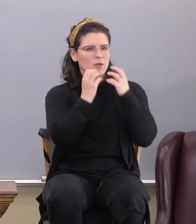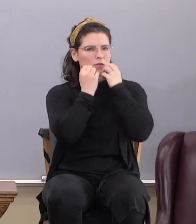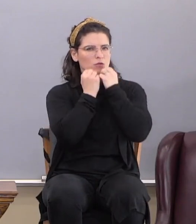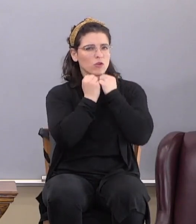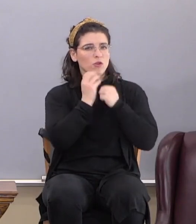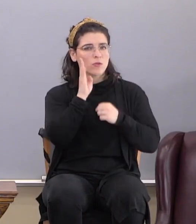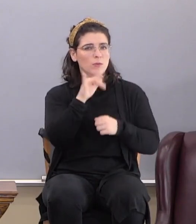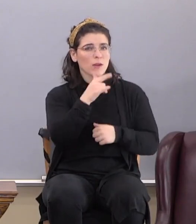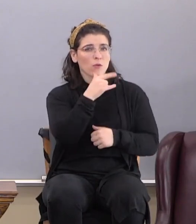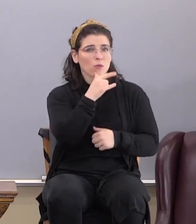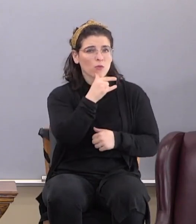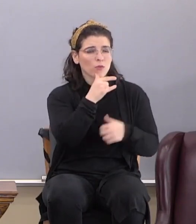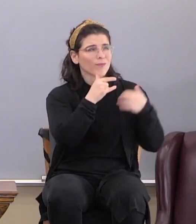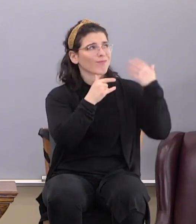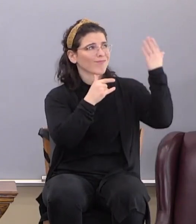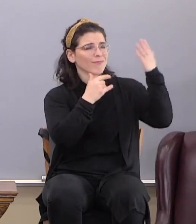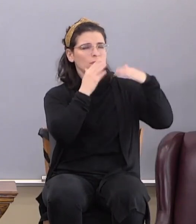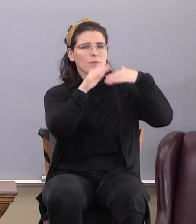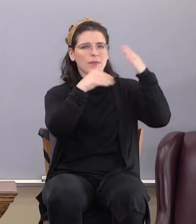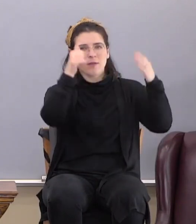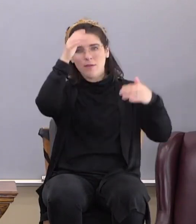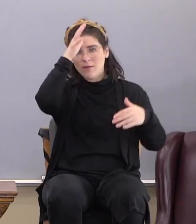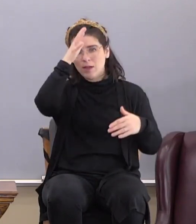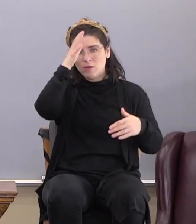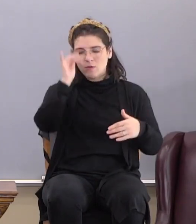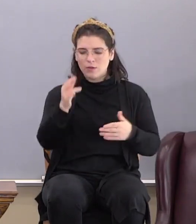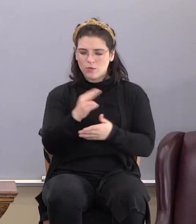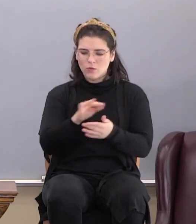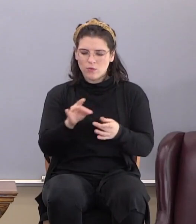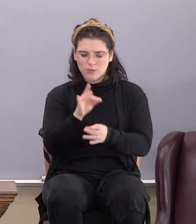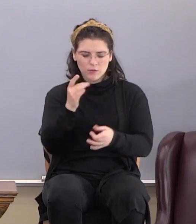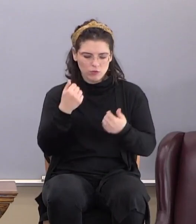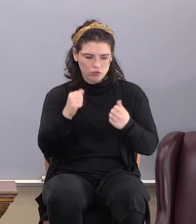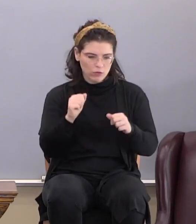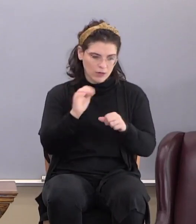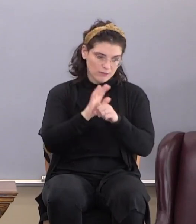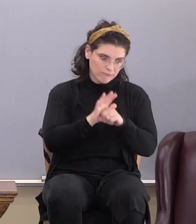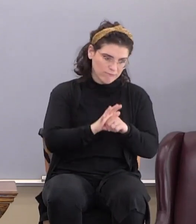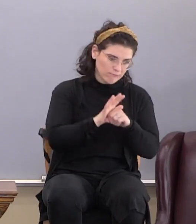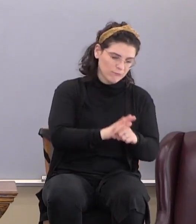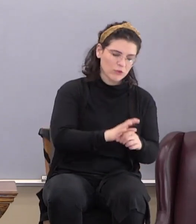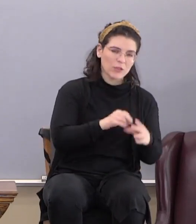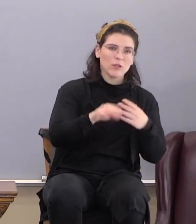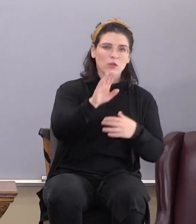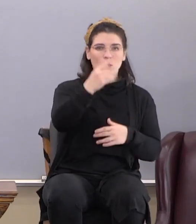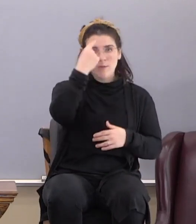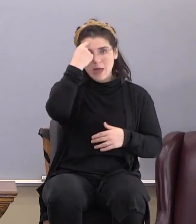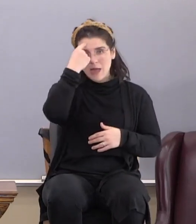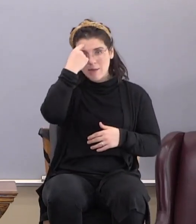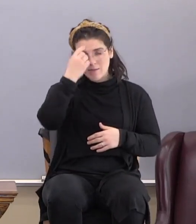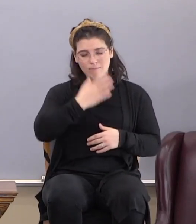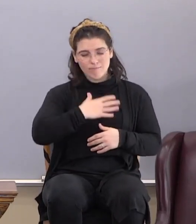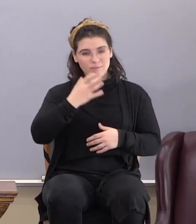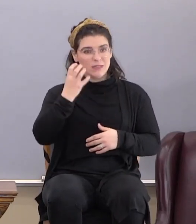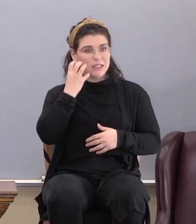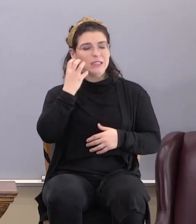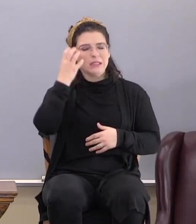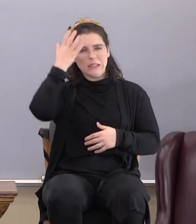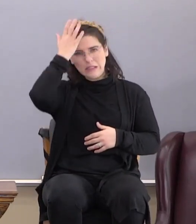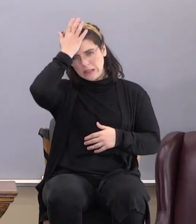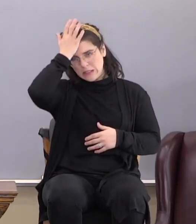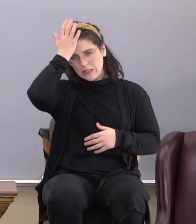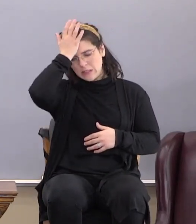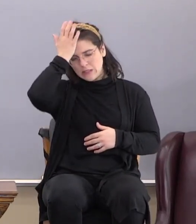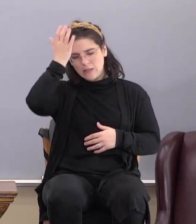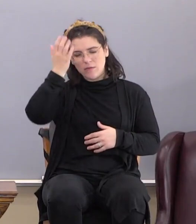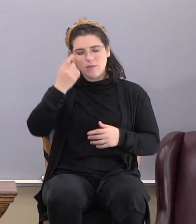what the Spirit's trying to drill into my thick skull sometimes. For me